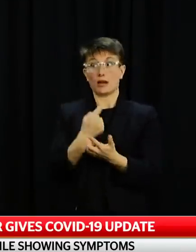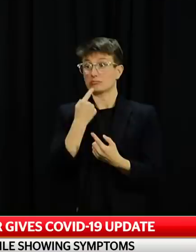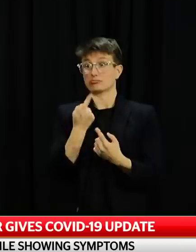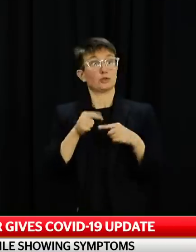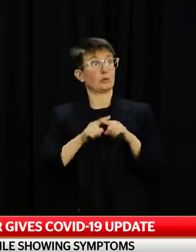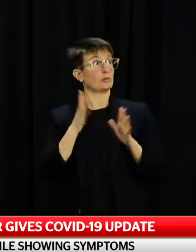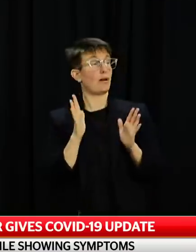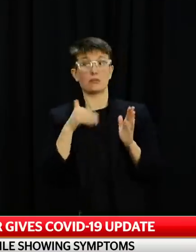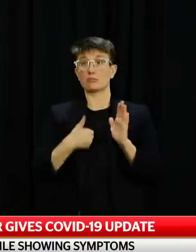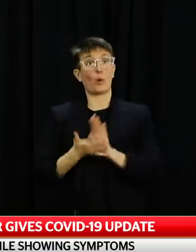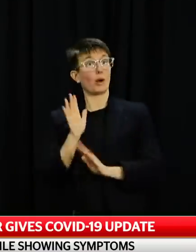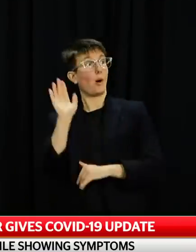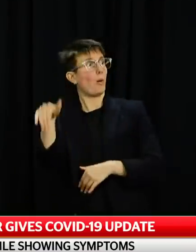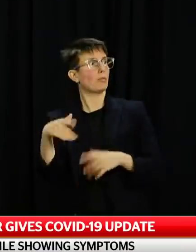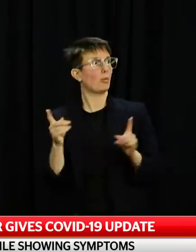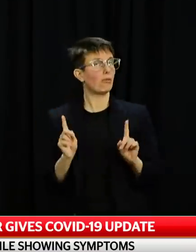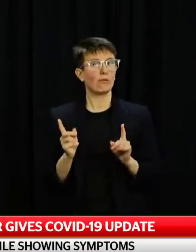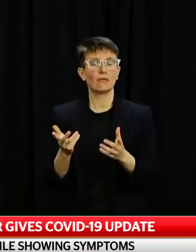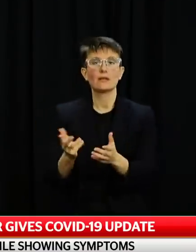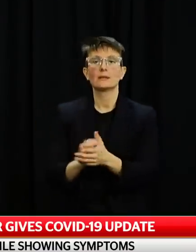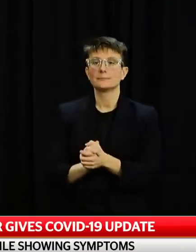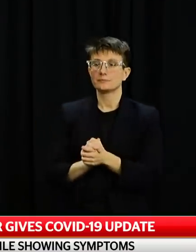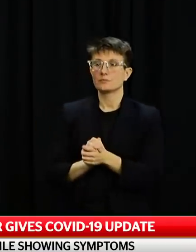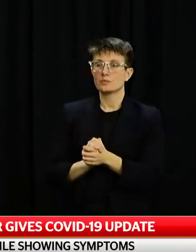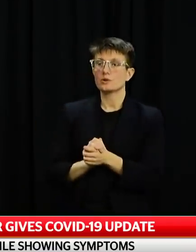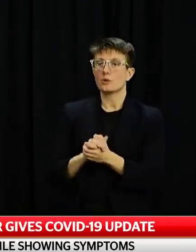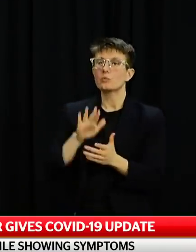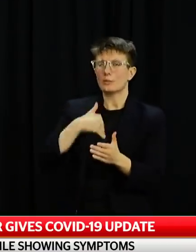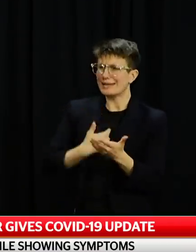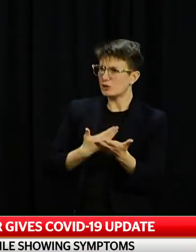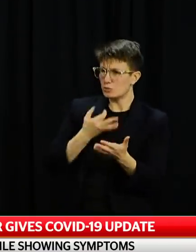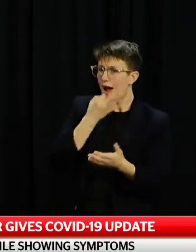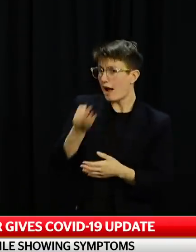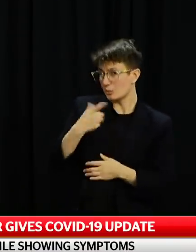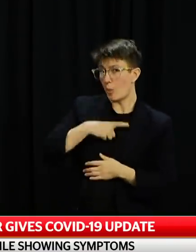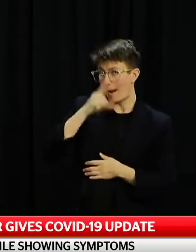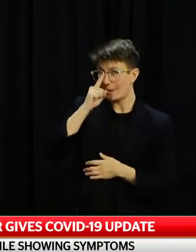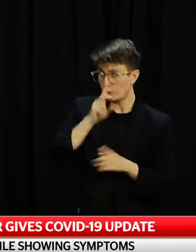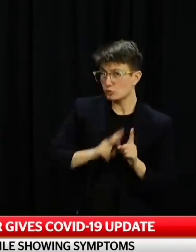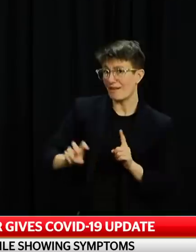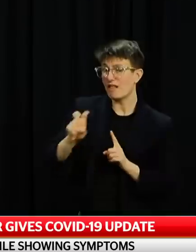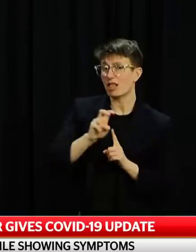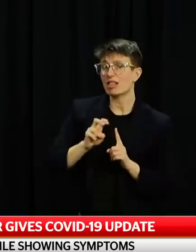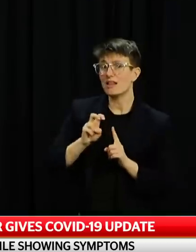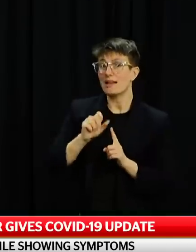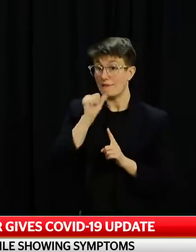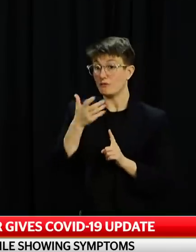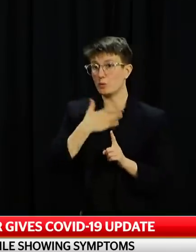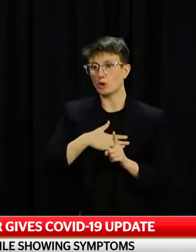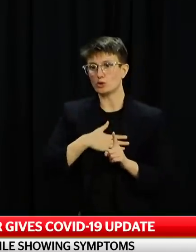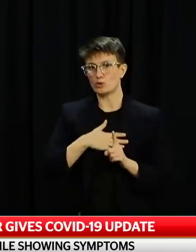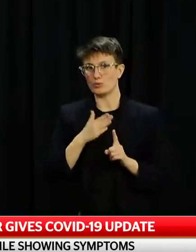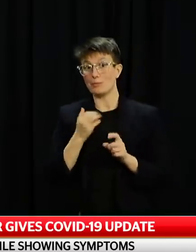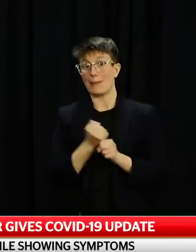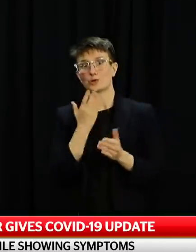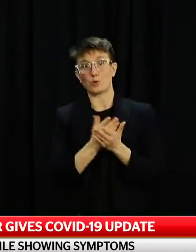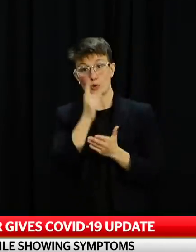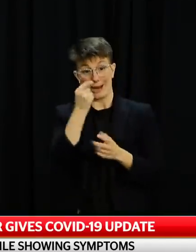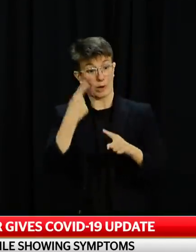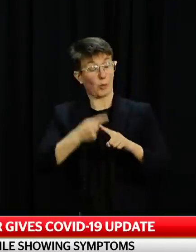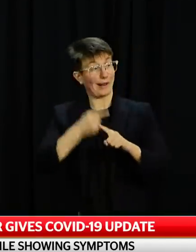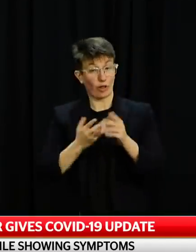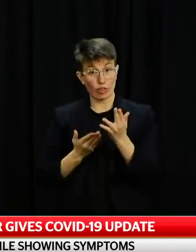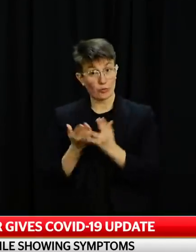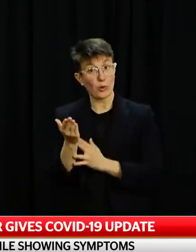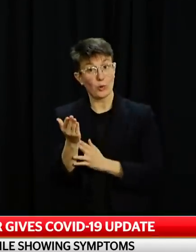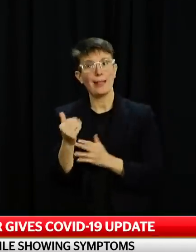check the reason for their travel. If people want to avoid unnecessary delay, then bringing the best evidence they have of their place of